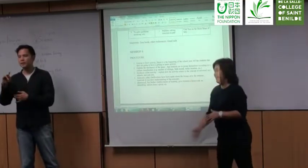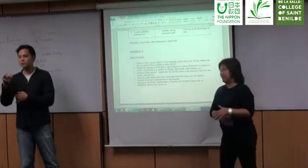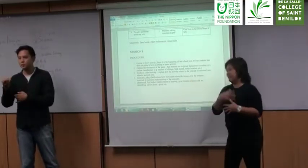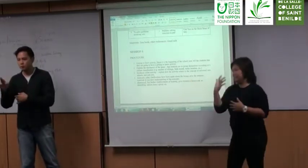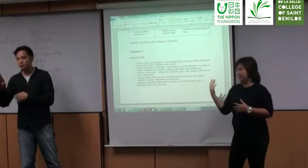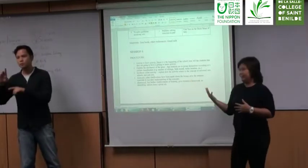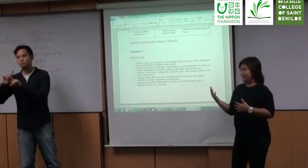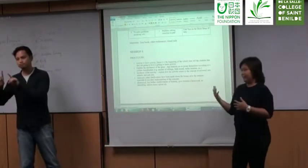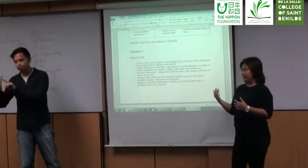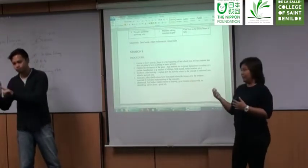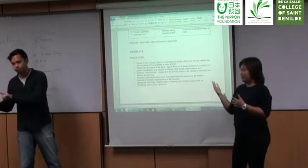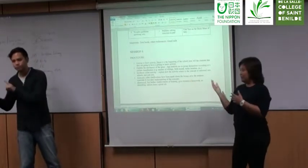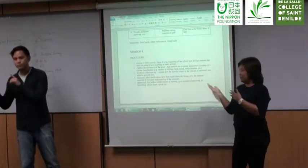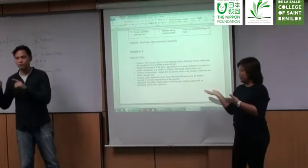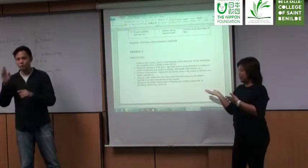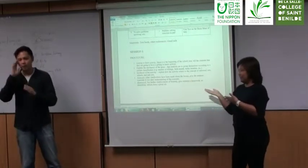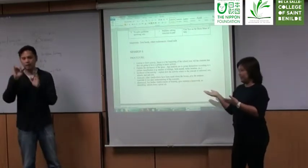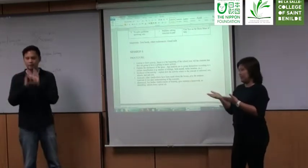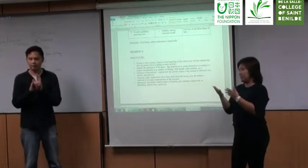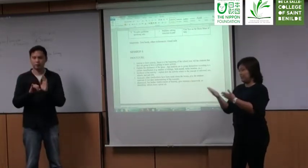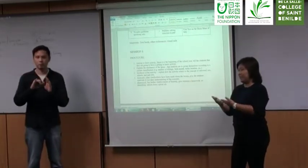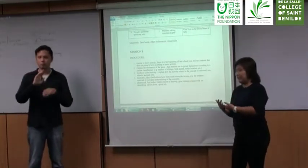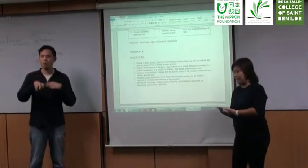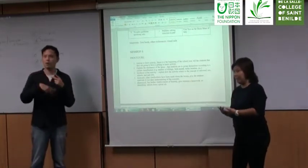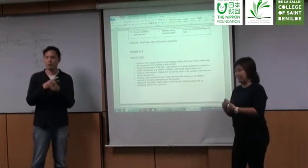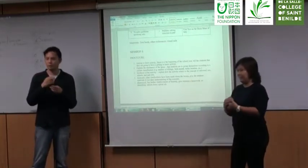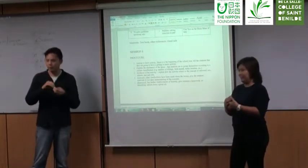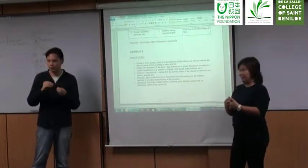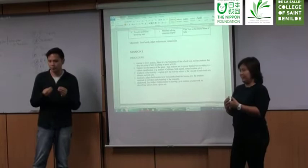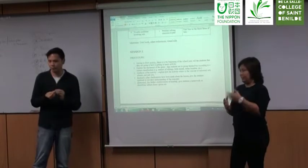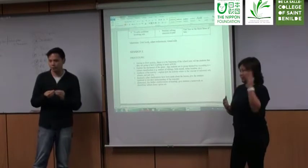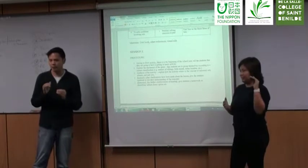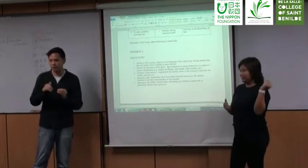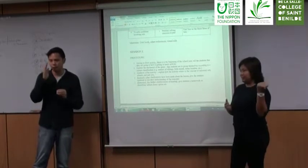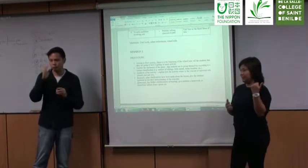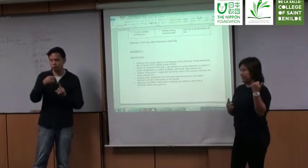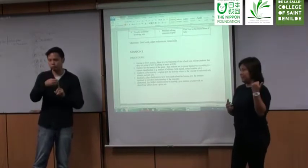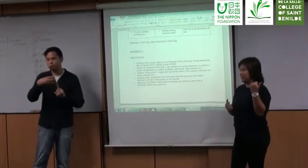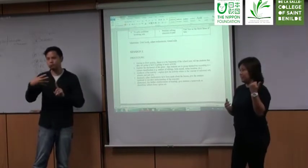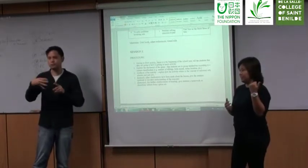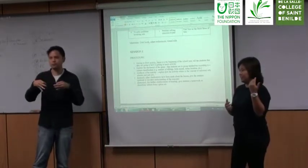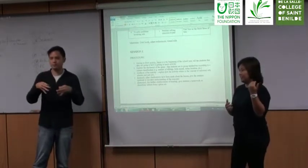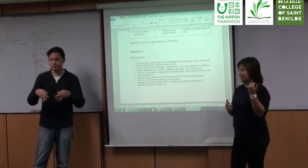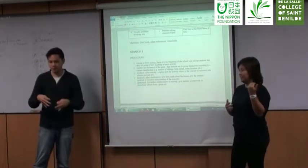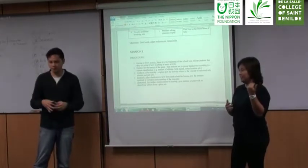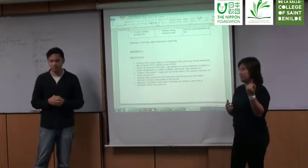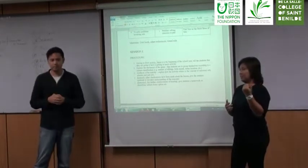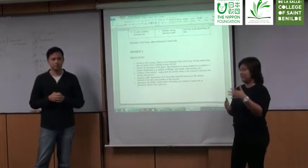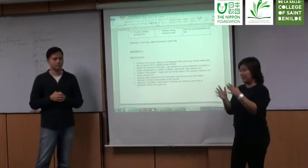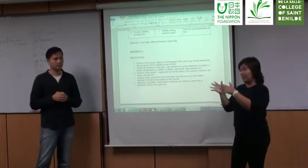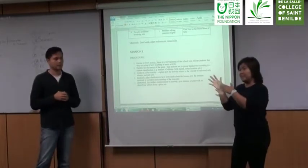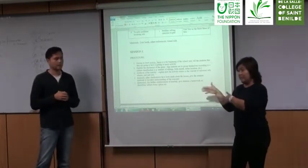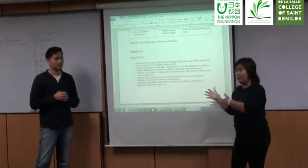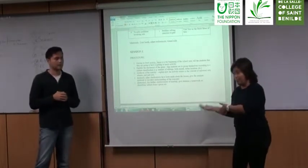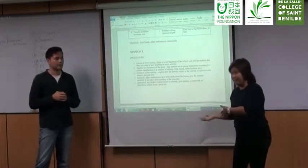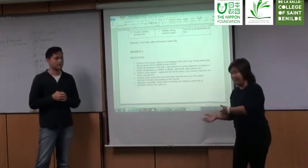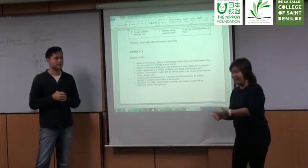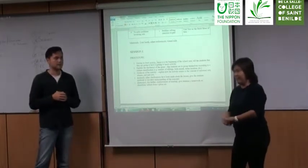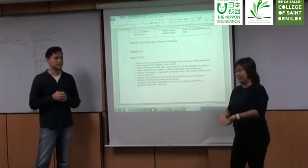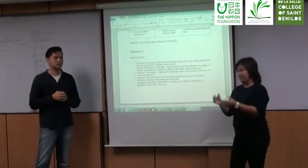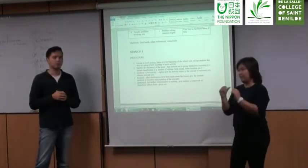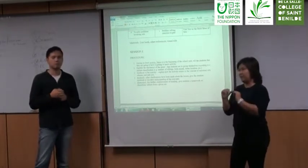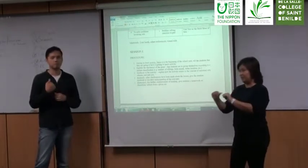And then I always do, especially with the deaf, even with my college students, I always give